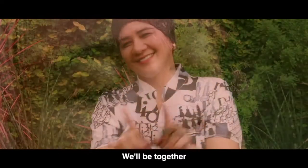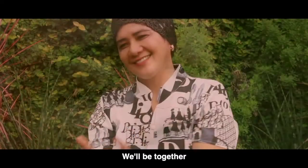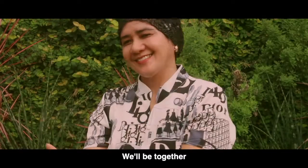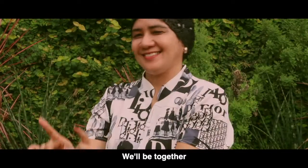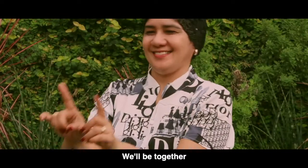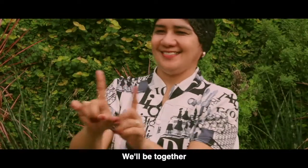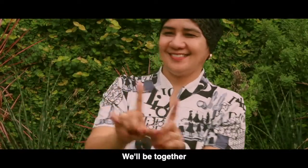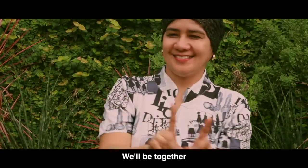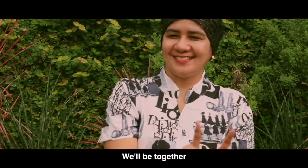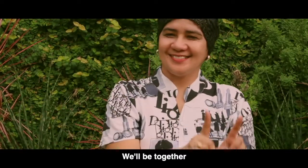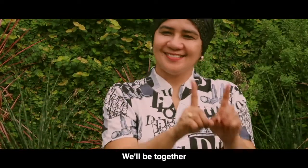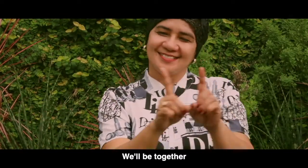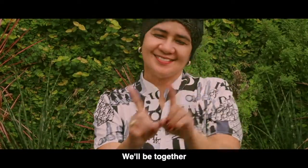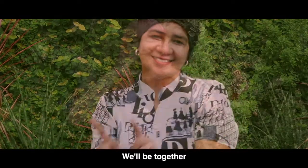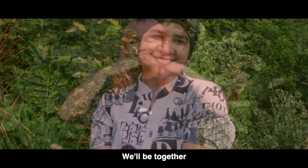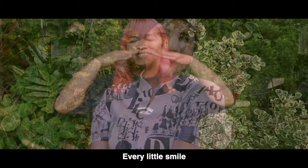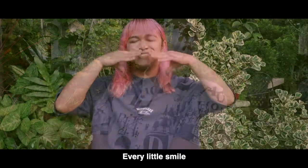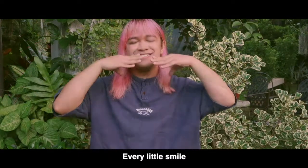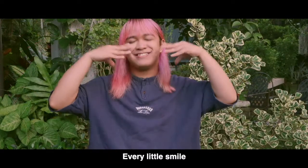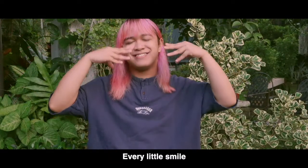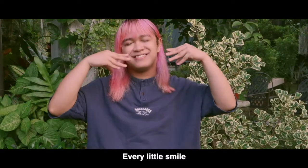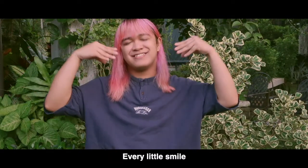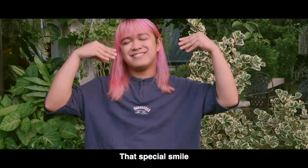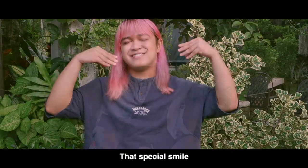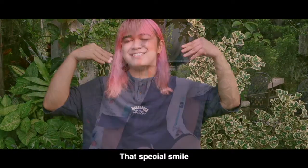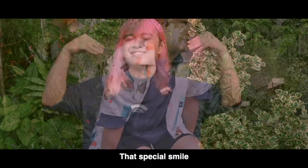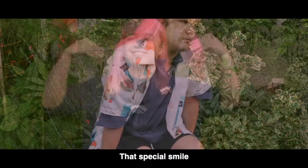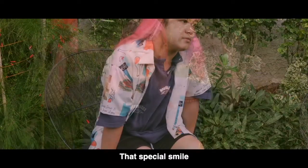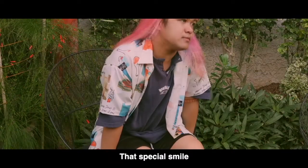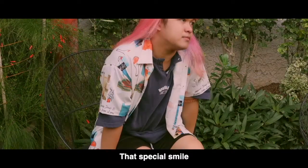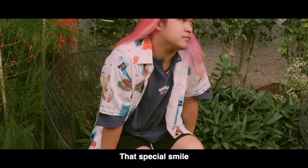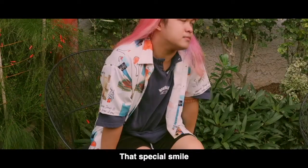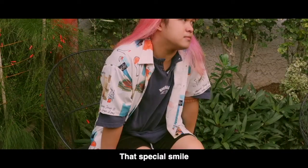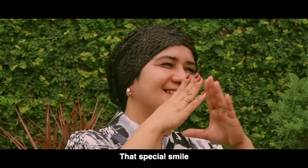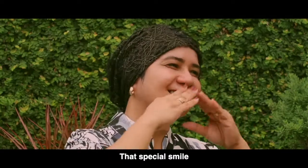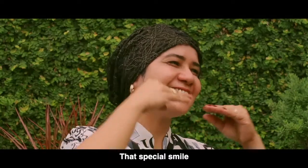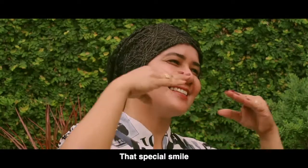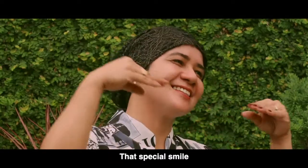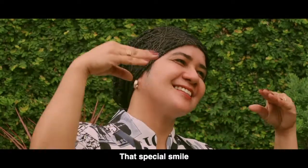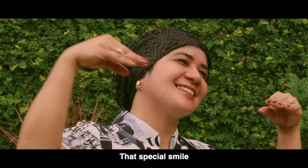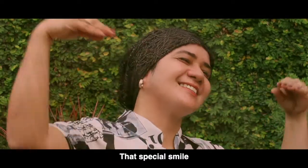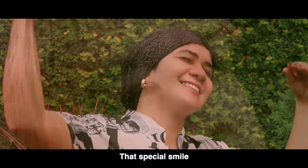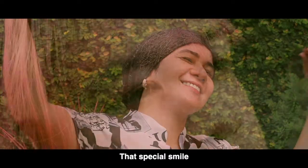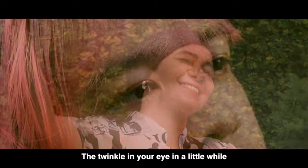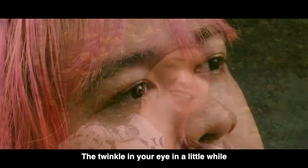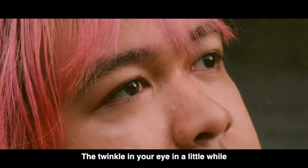Give a little smile, that special smile A twinkle in your eye